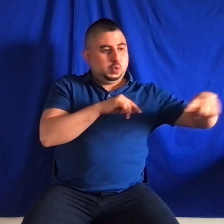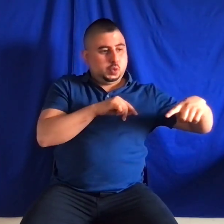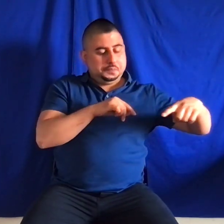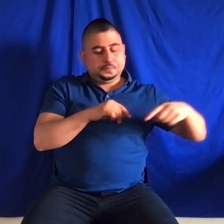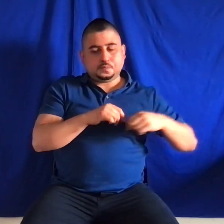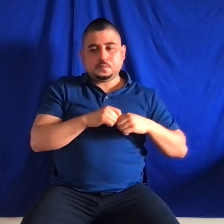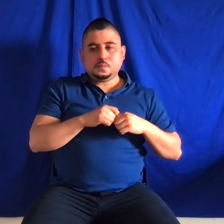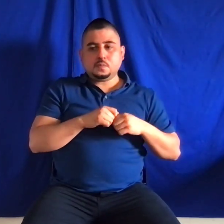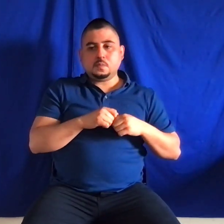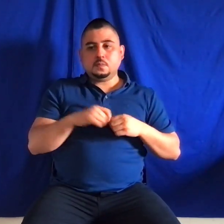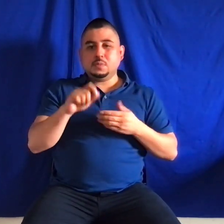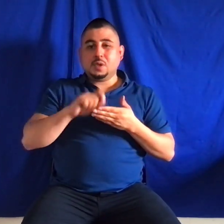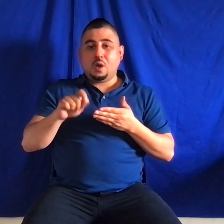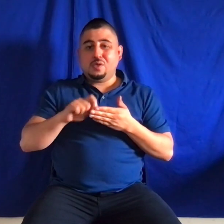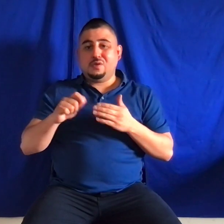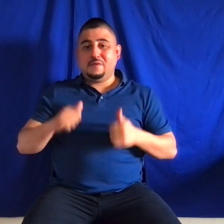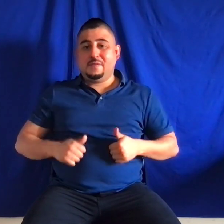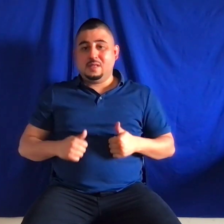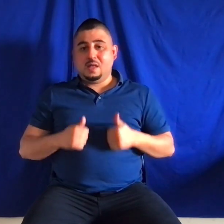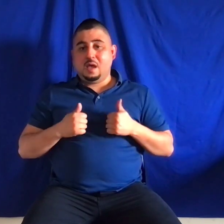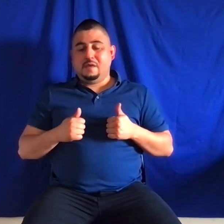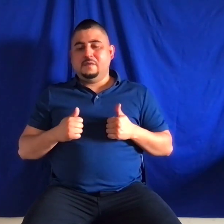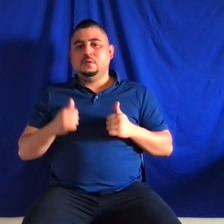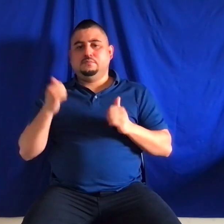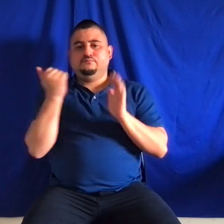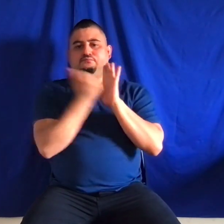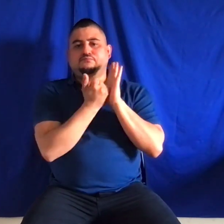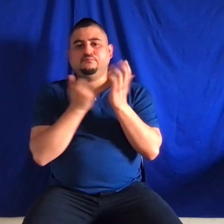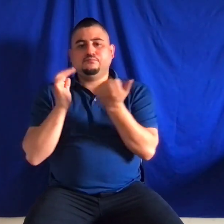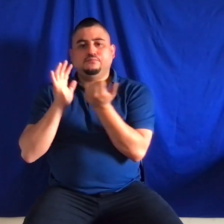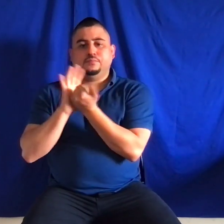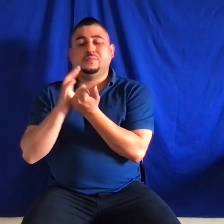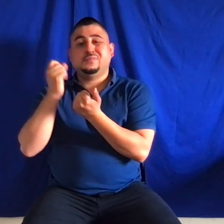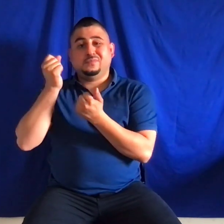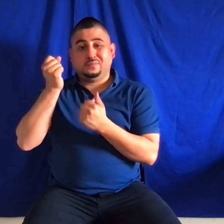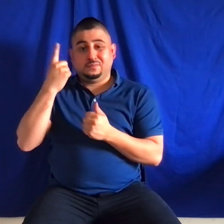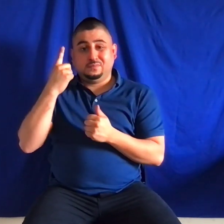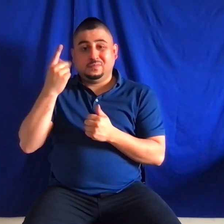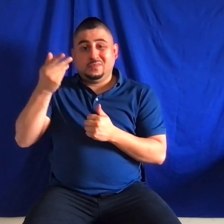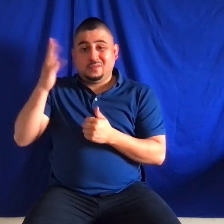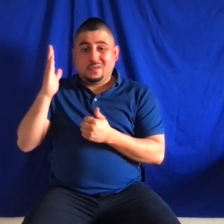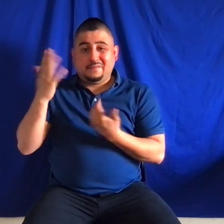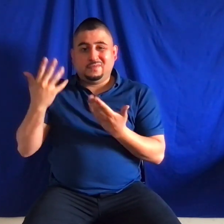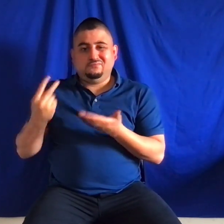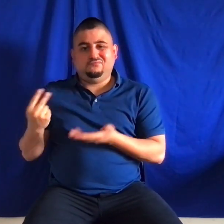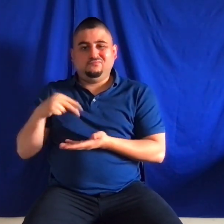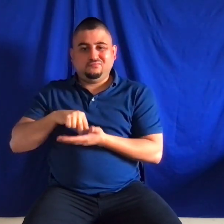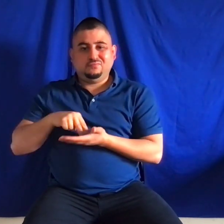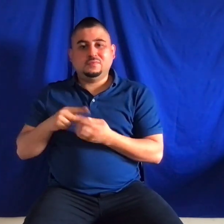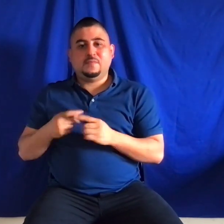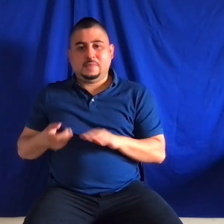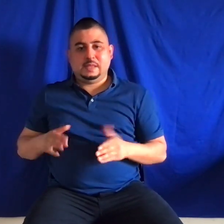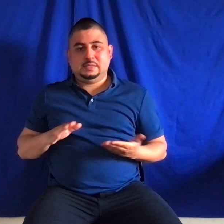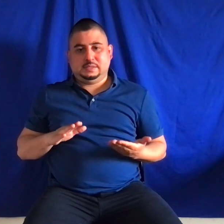of life you put to death, but God raised him from the dead. Of this we are